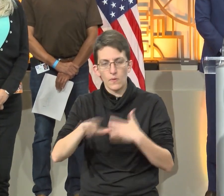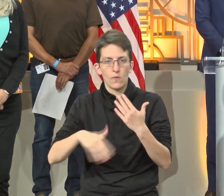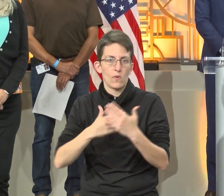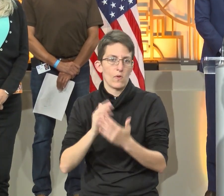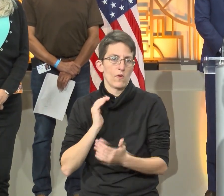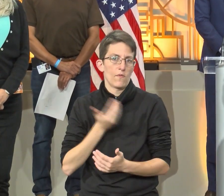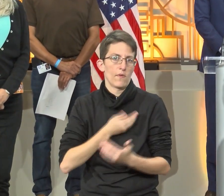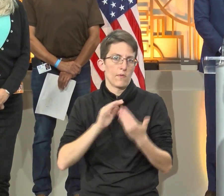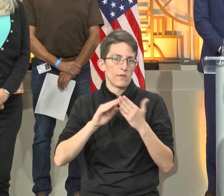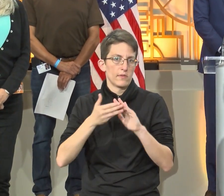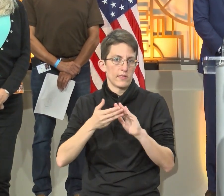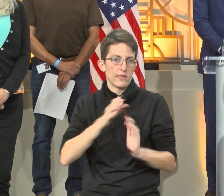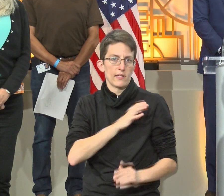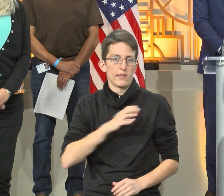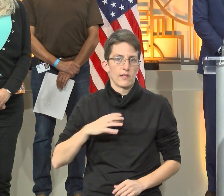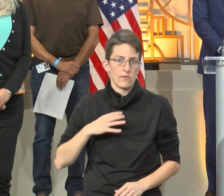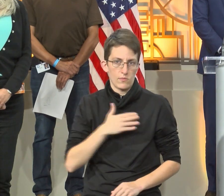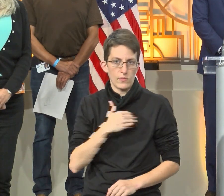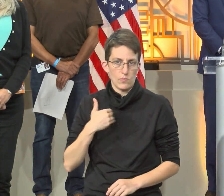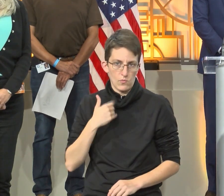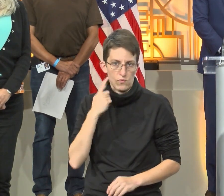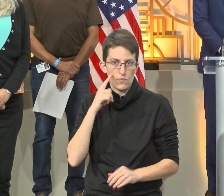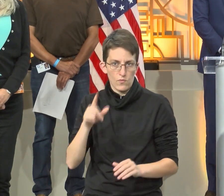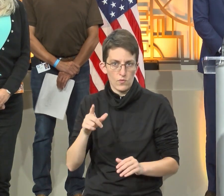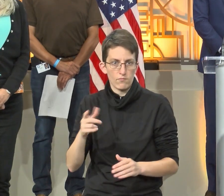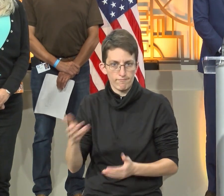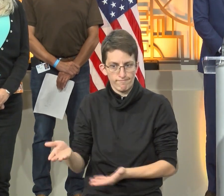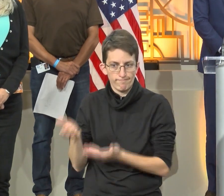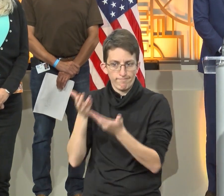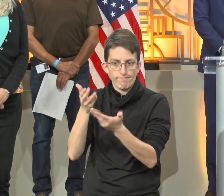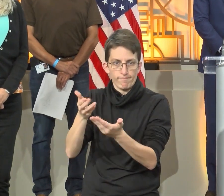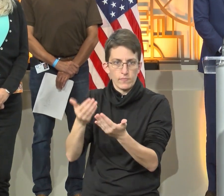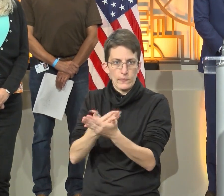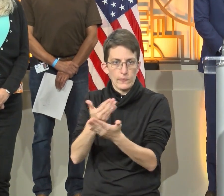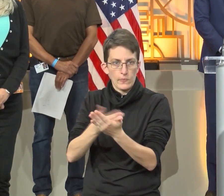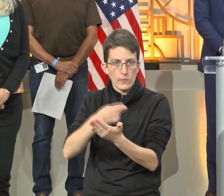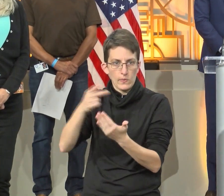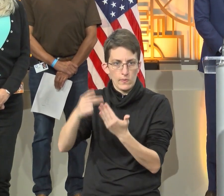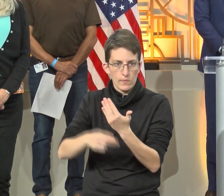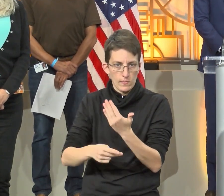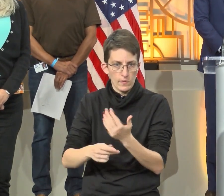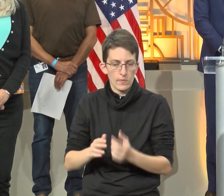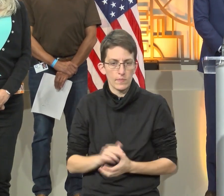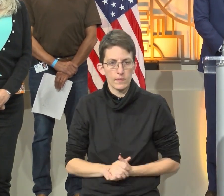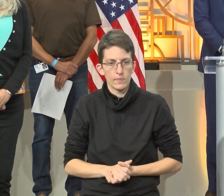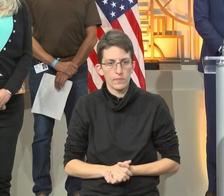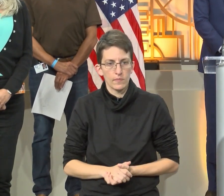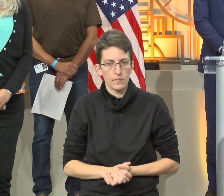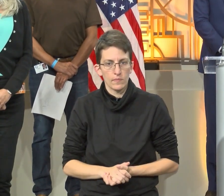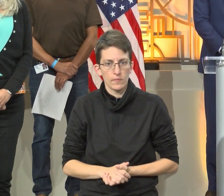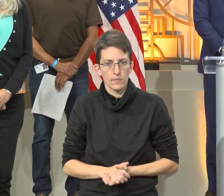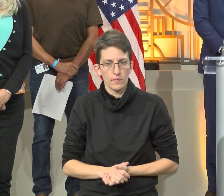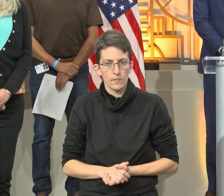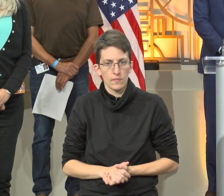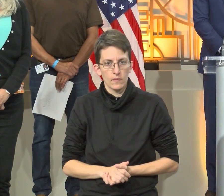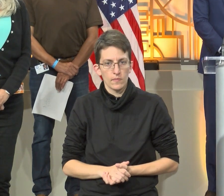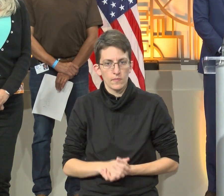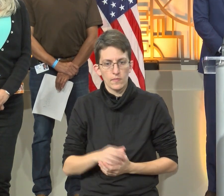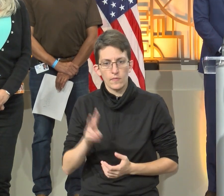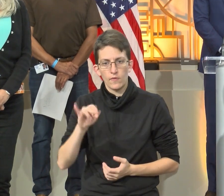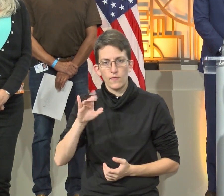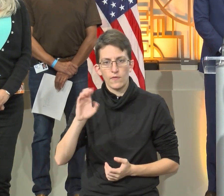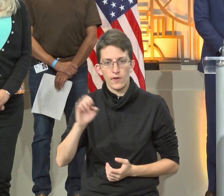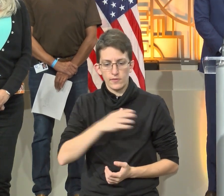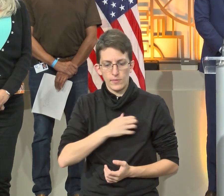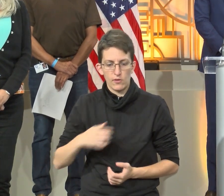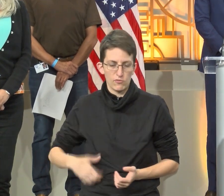city council members for bringing this program forward. But Vice Mayor Pro Tem Martha Tatum has given leadership to this